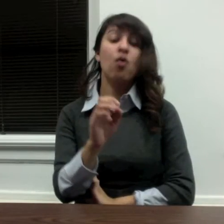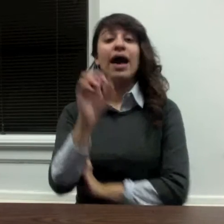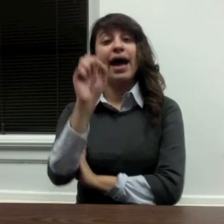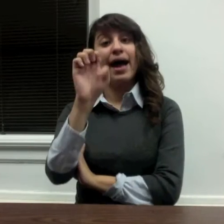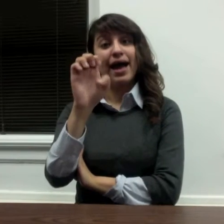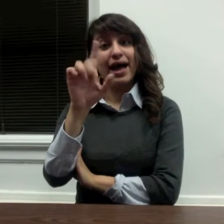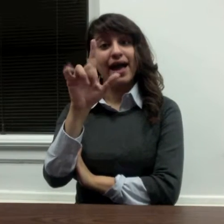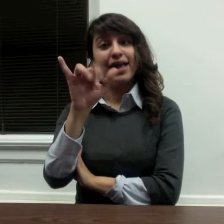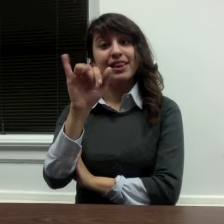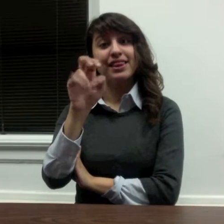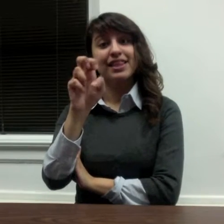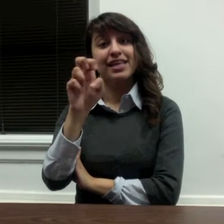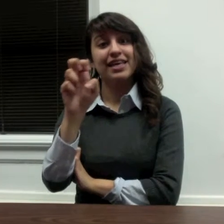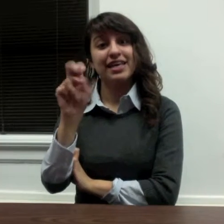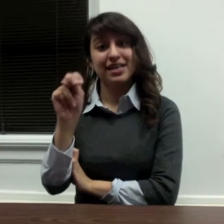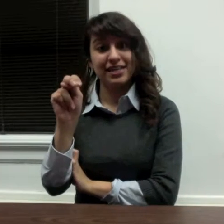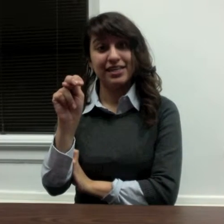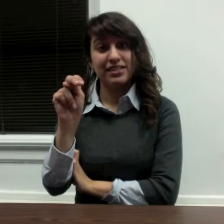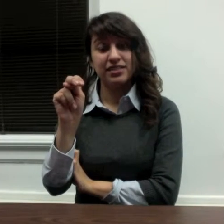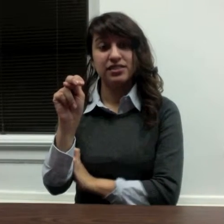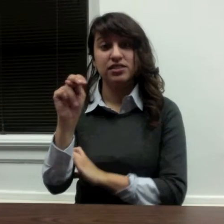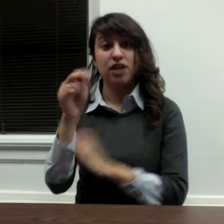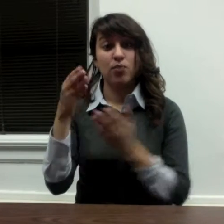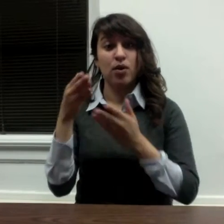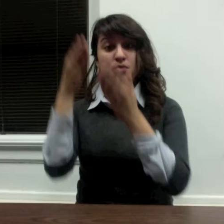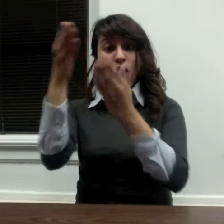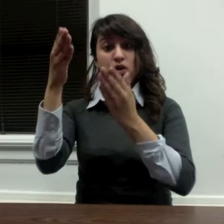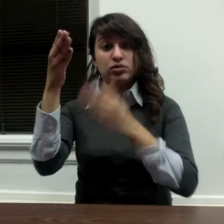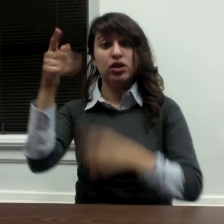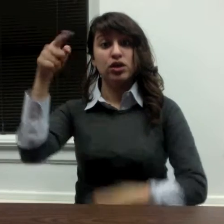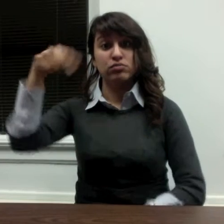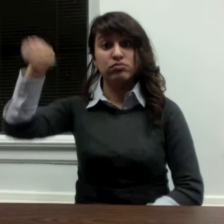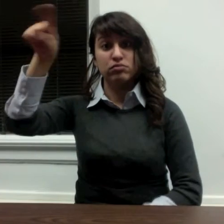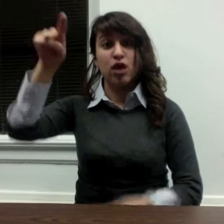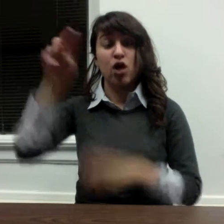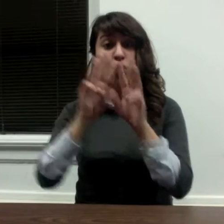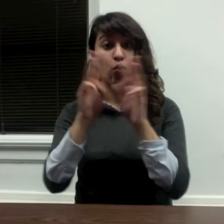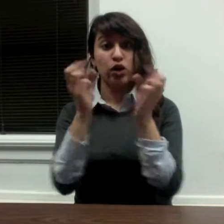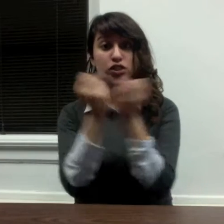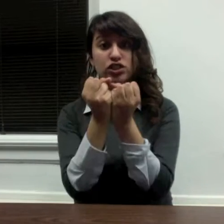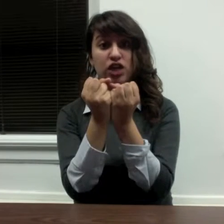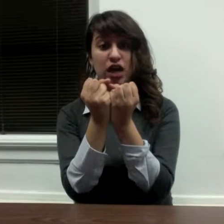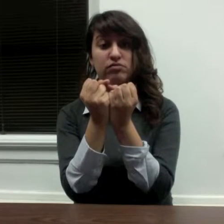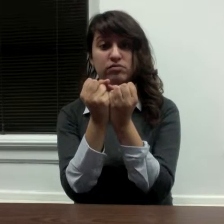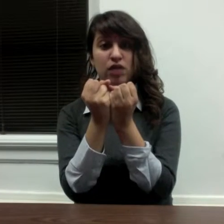curriculum that resembles interpreter education program curriculum